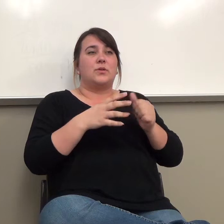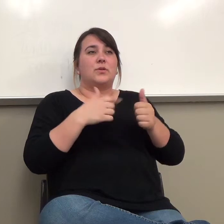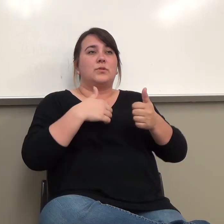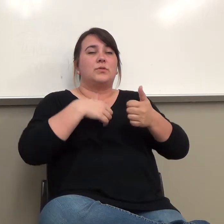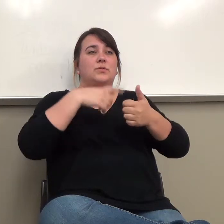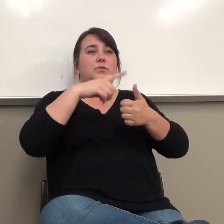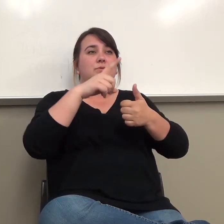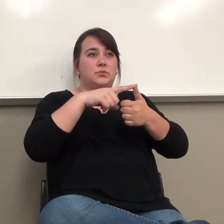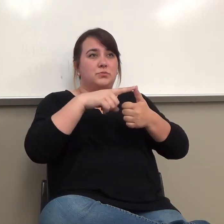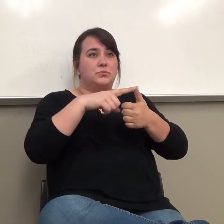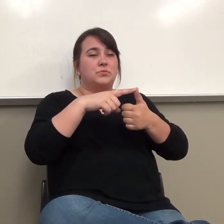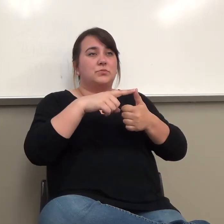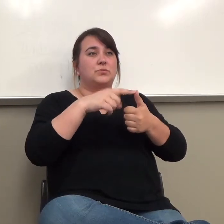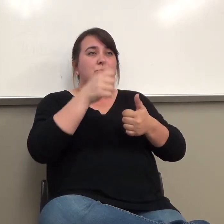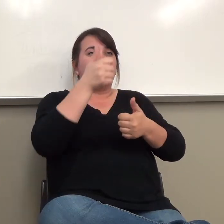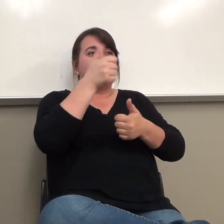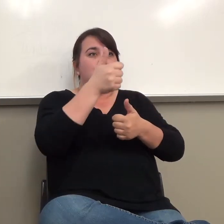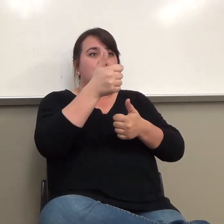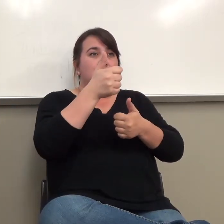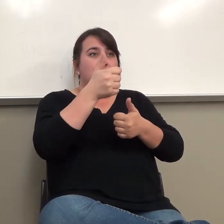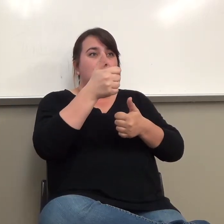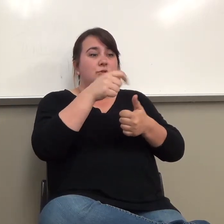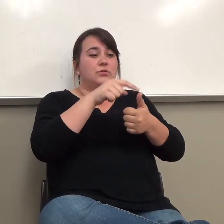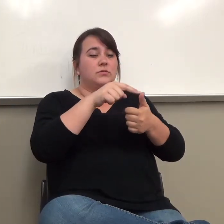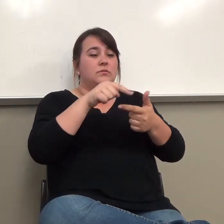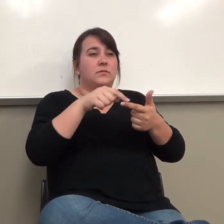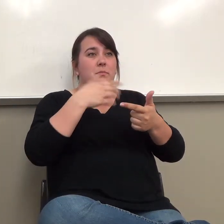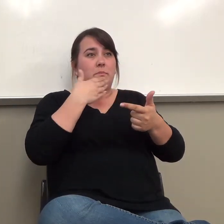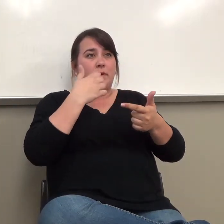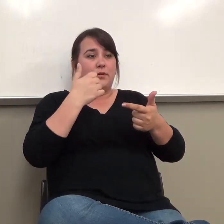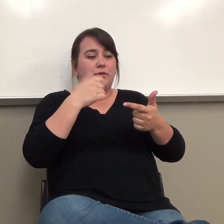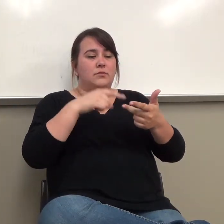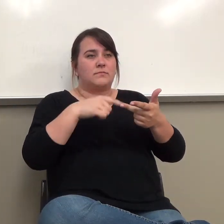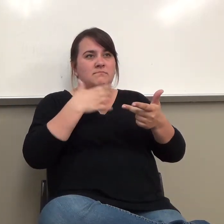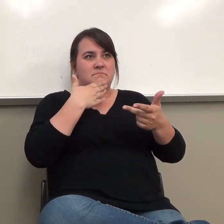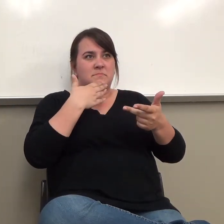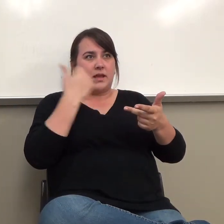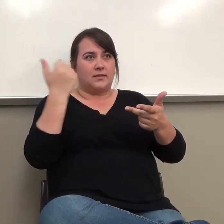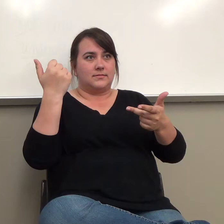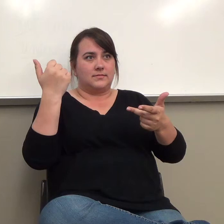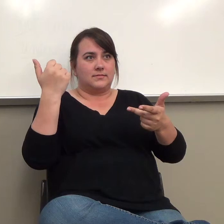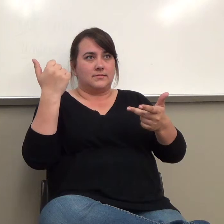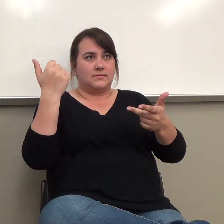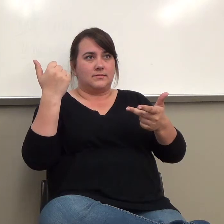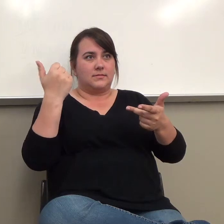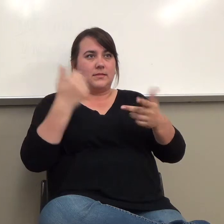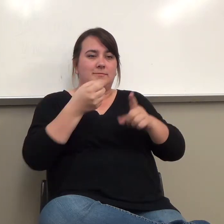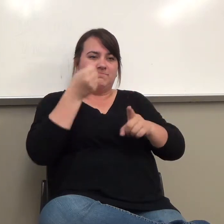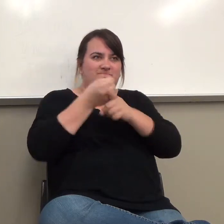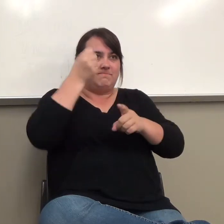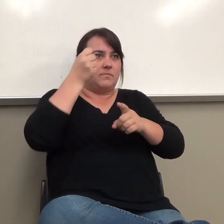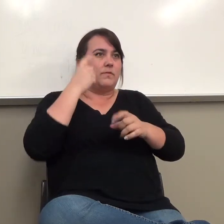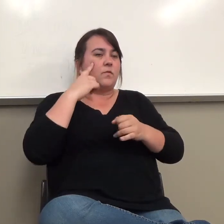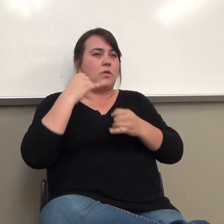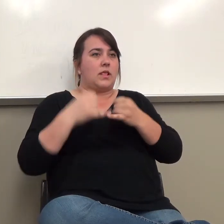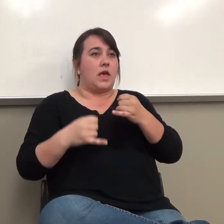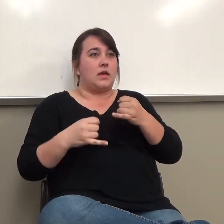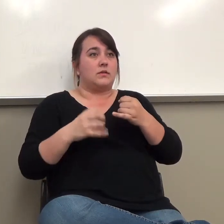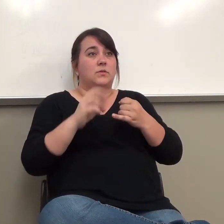biggest boom for last. Now you can do it the other way. You can have your emphasis at the beginning, do your